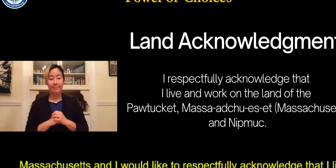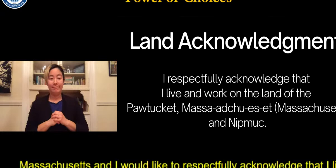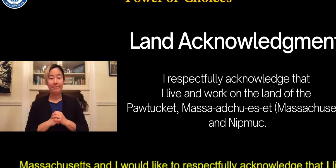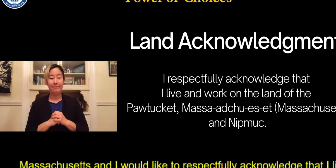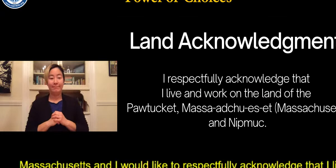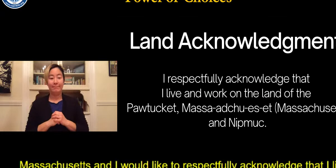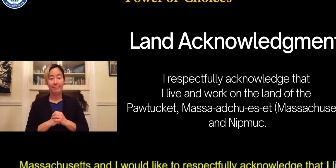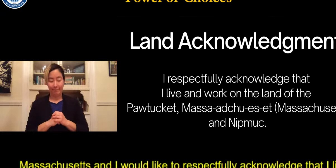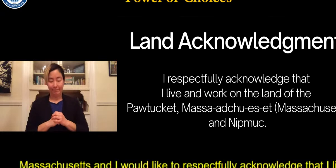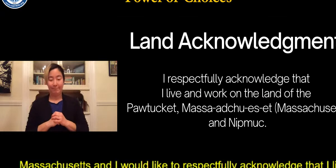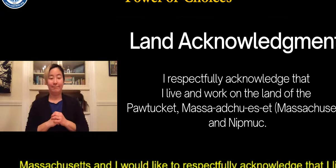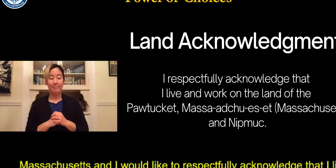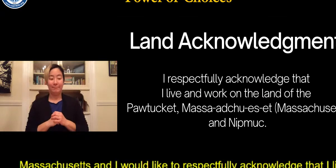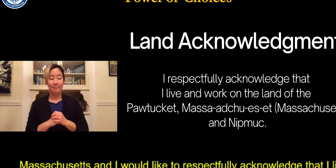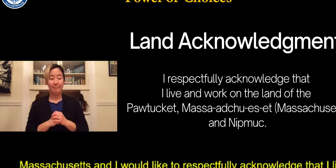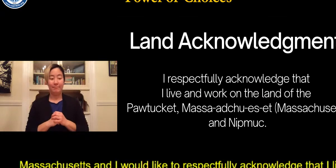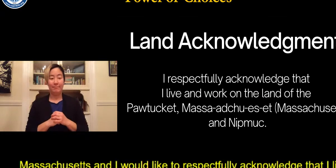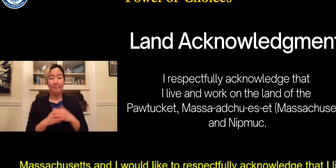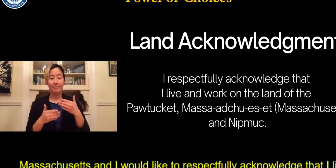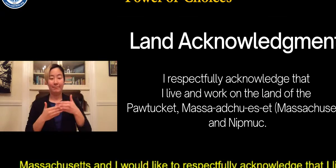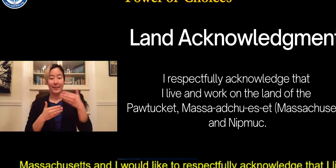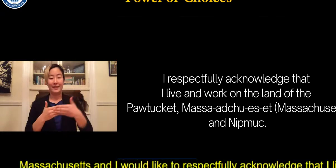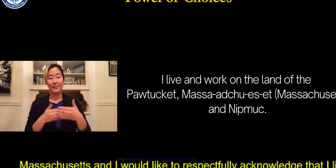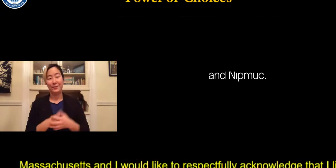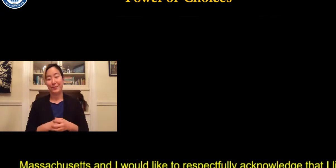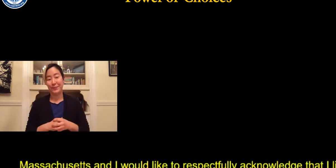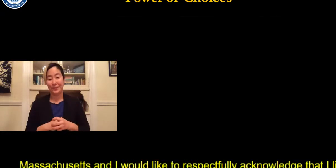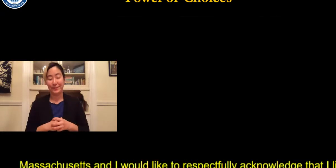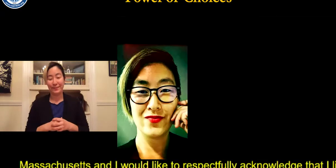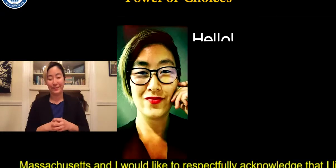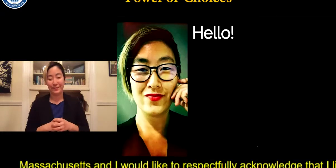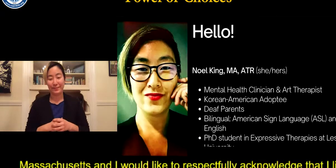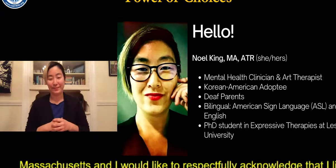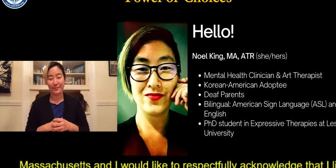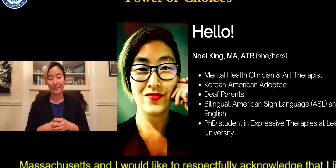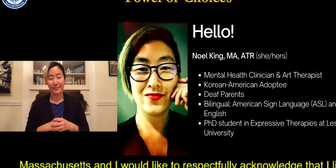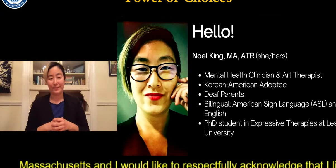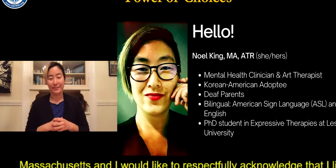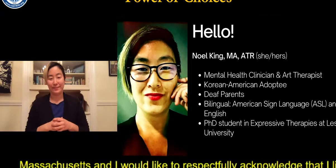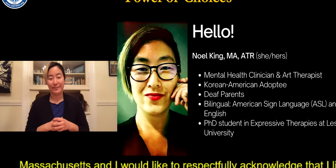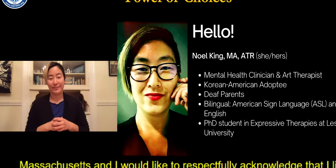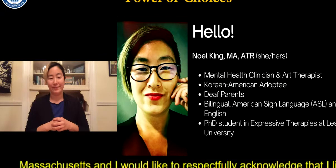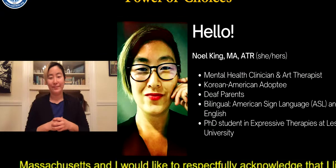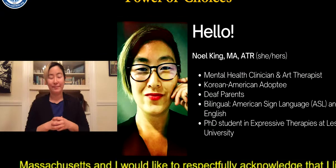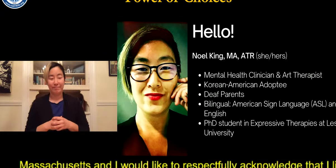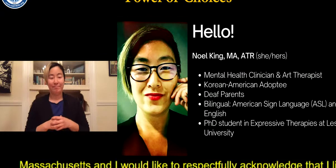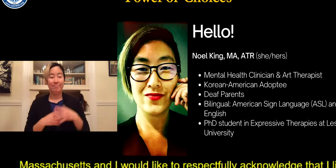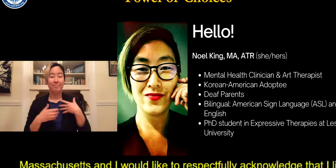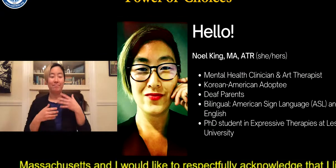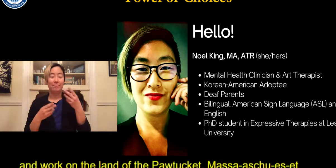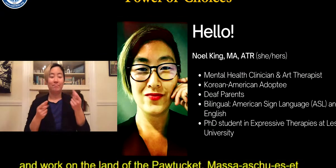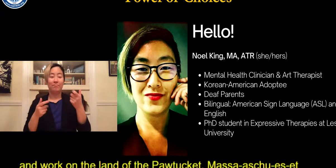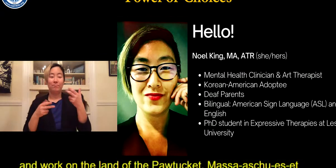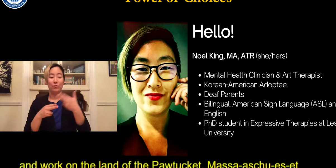And I recognize the tribes, and I'm grateful for them for allowing me to use this land.